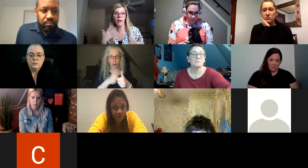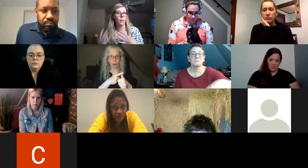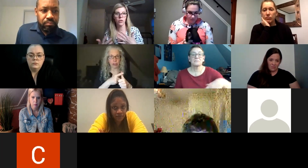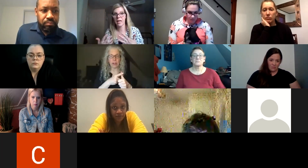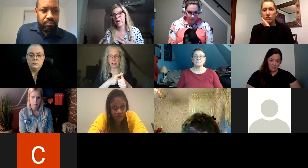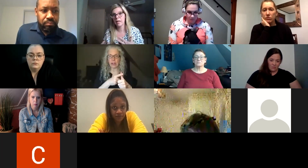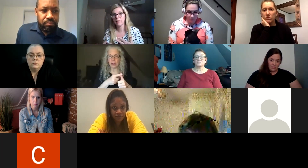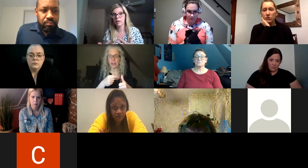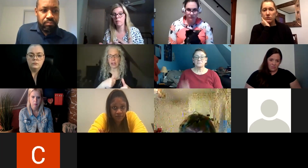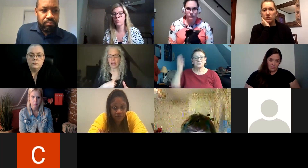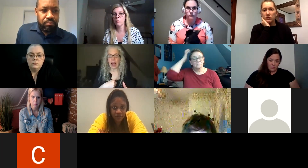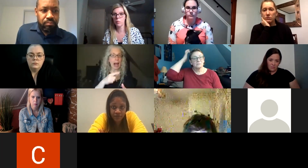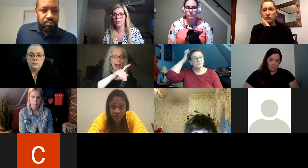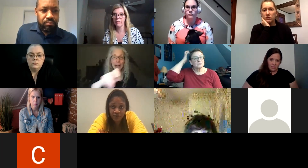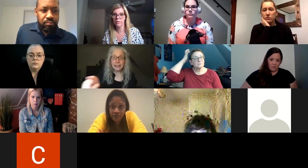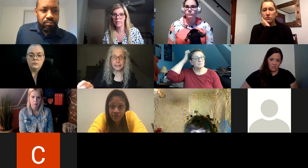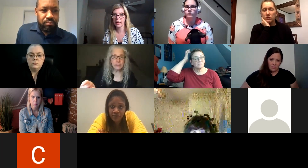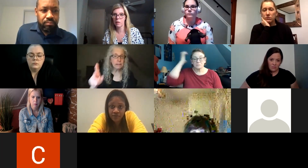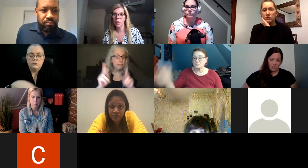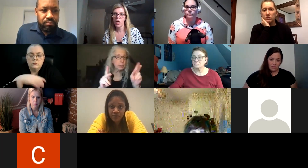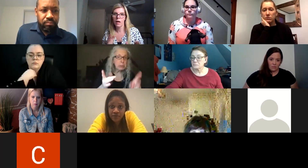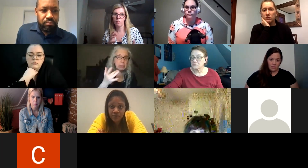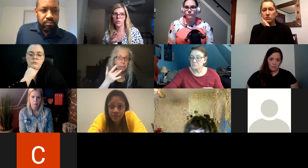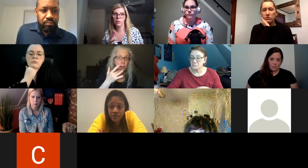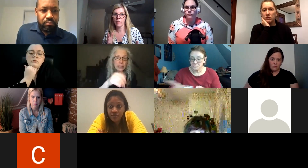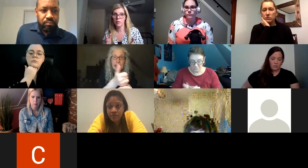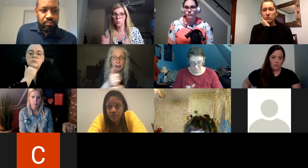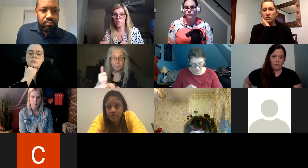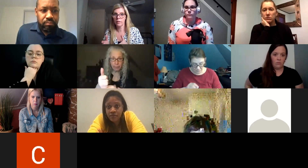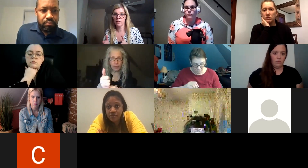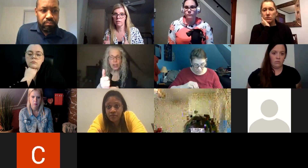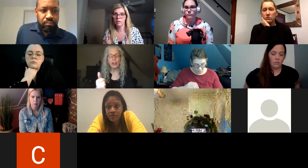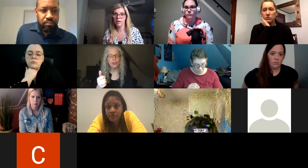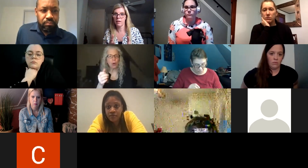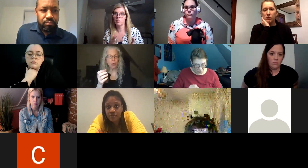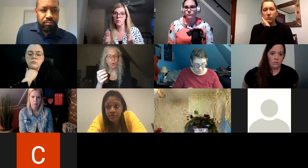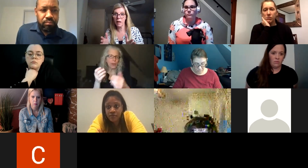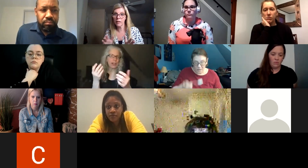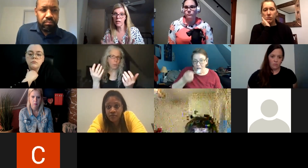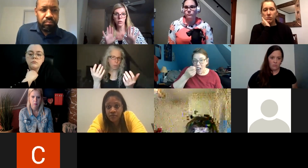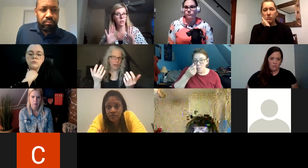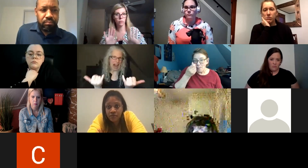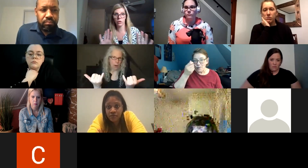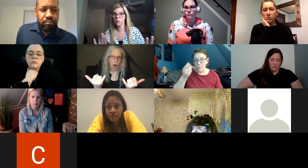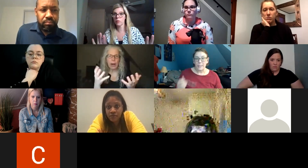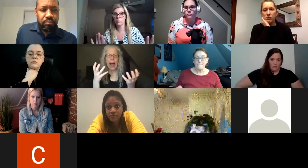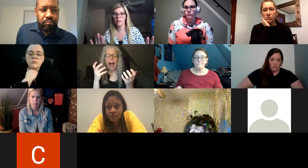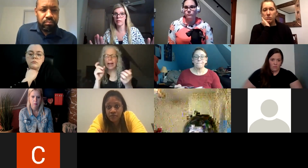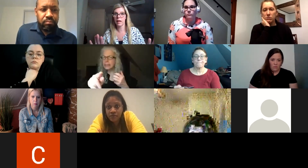I always try and ask what people would like for setup. Do you guys want spotlighting, or do you just solely want the